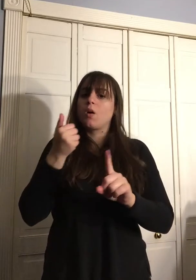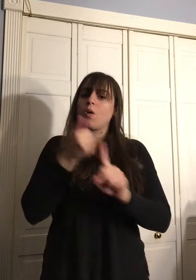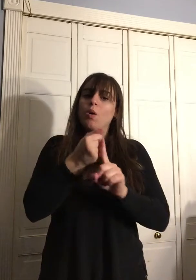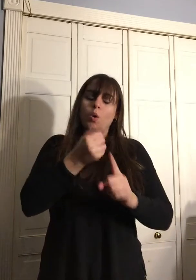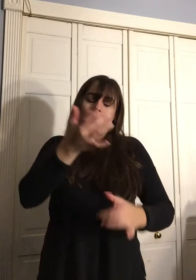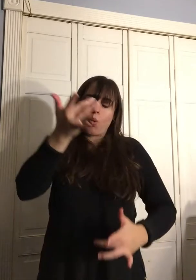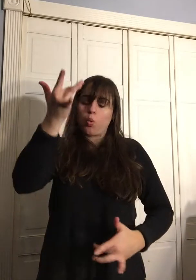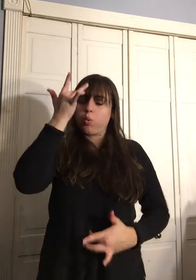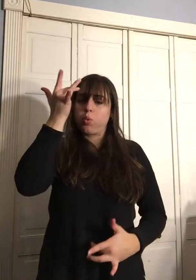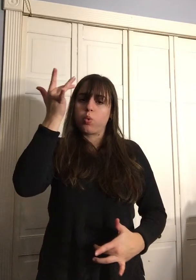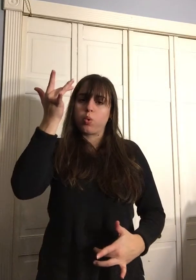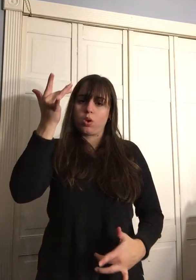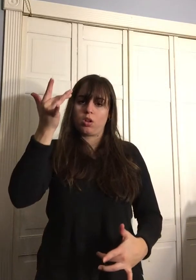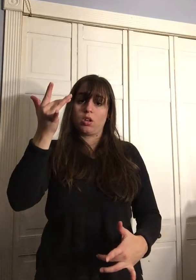children.